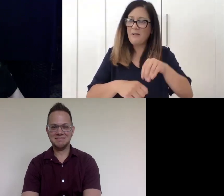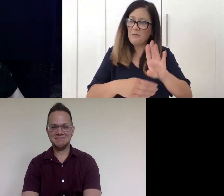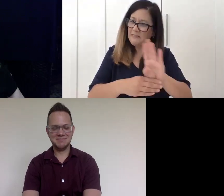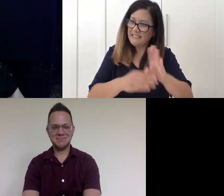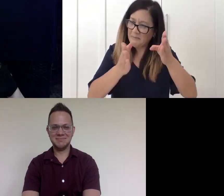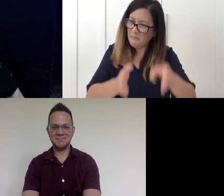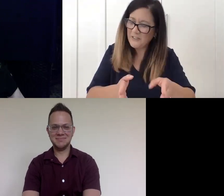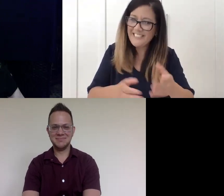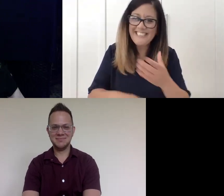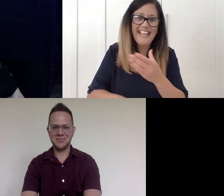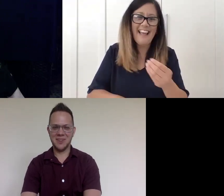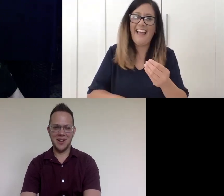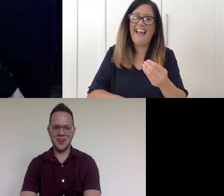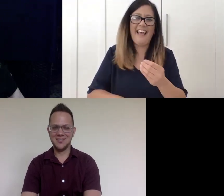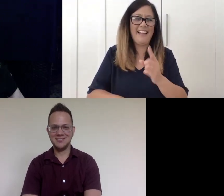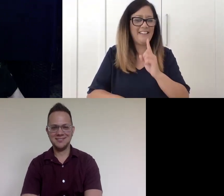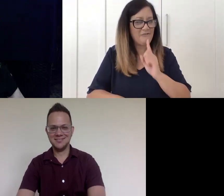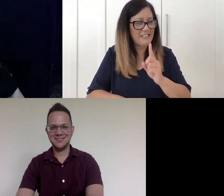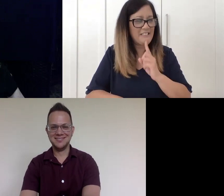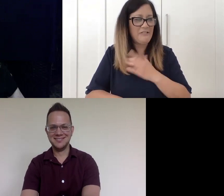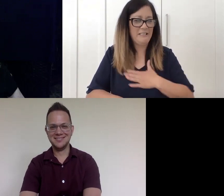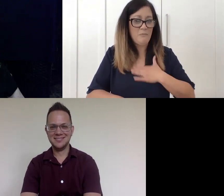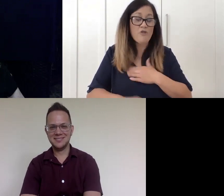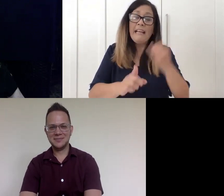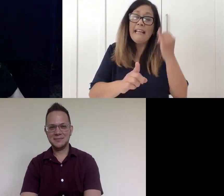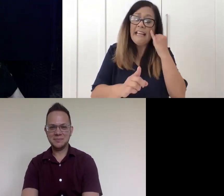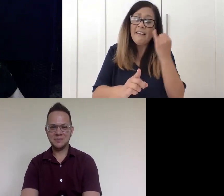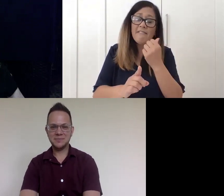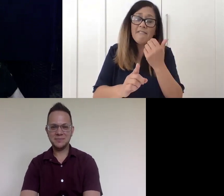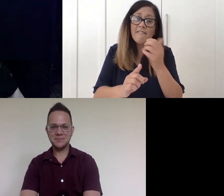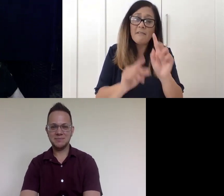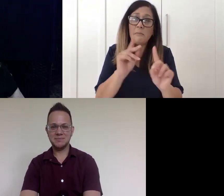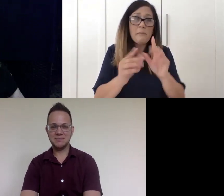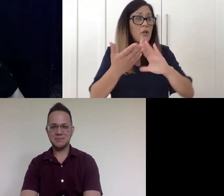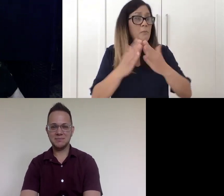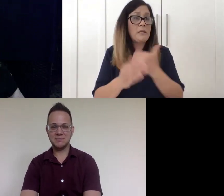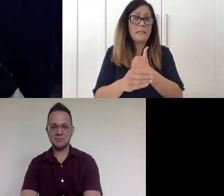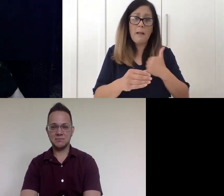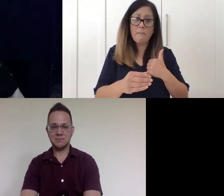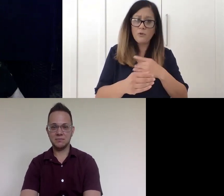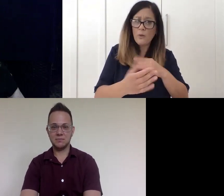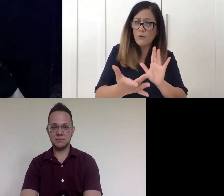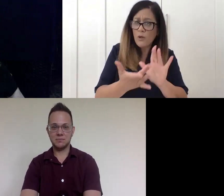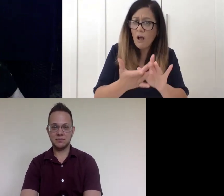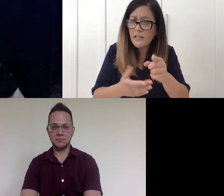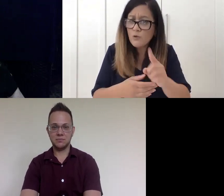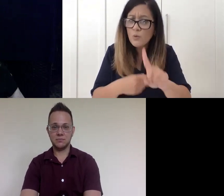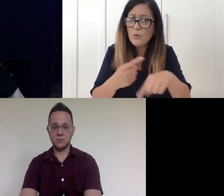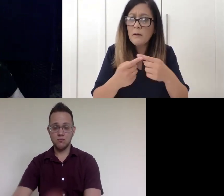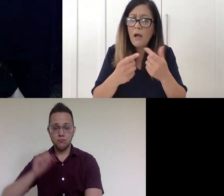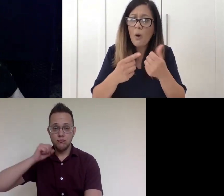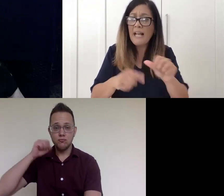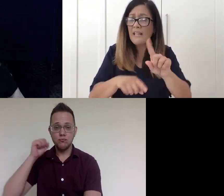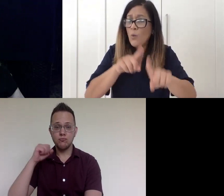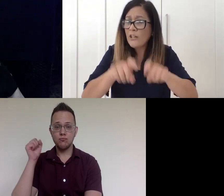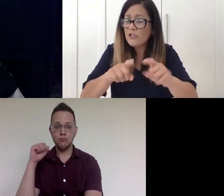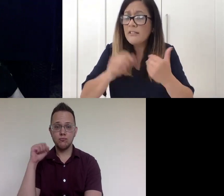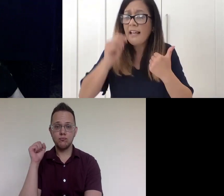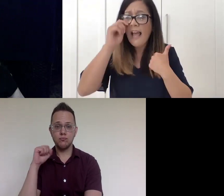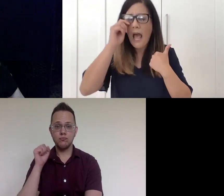learned so much from your talk. Thank you for your time, and I really, really enjoyed this conversation. Would it